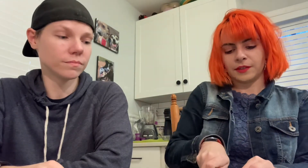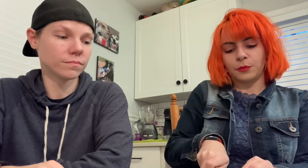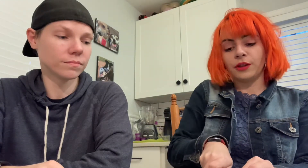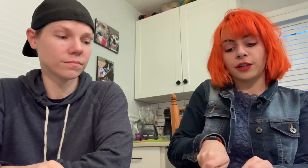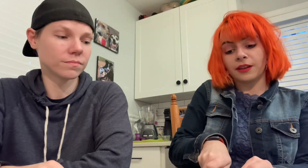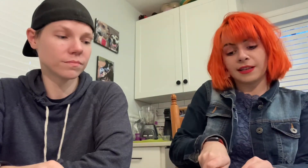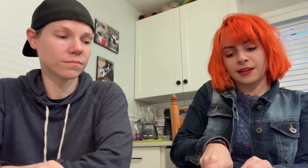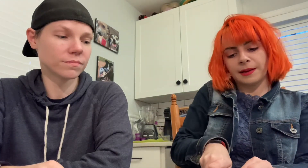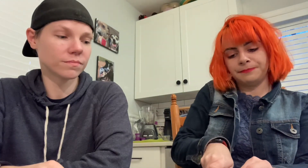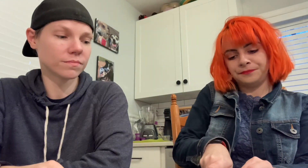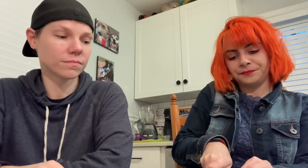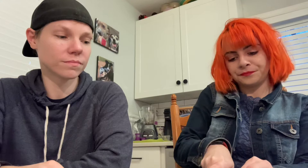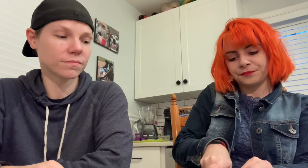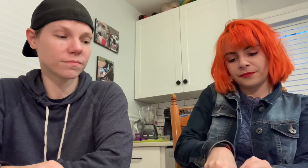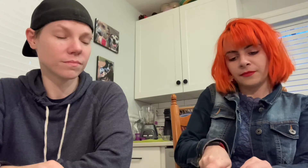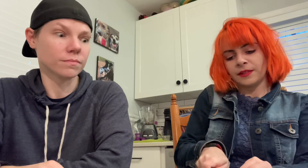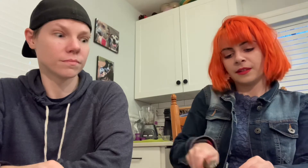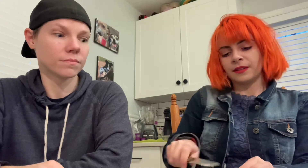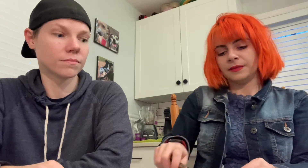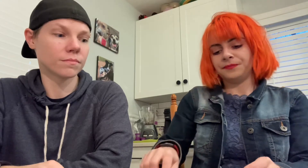We learned last time.